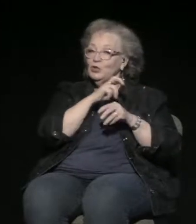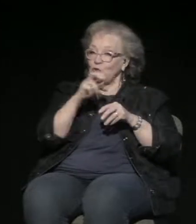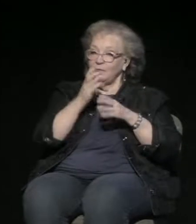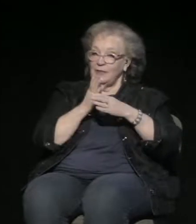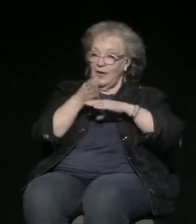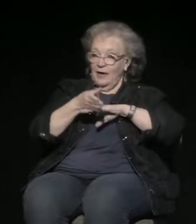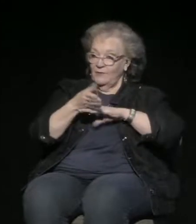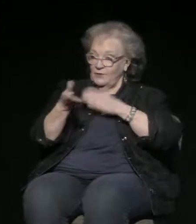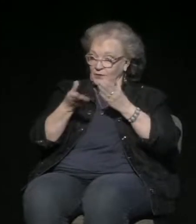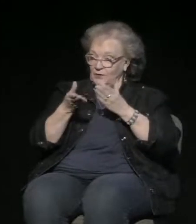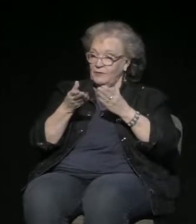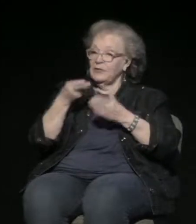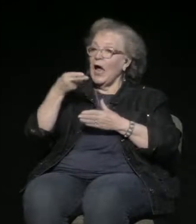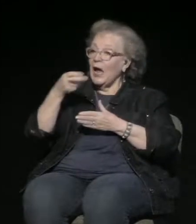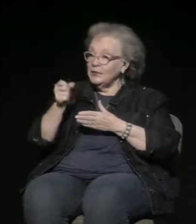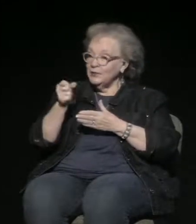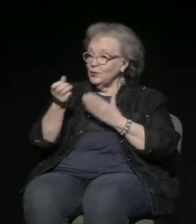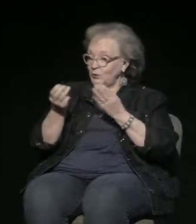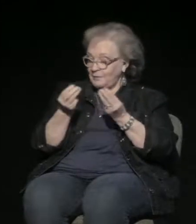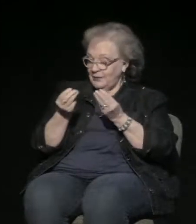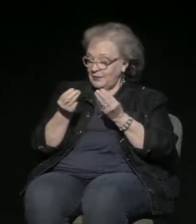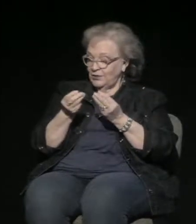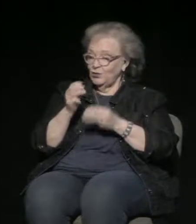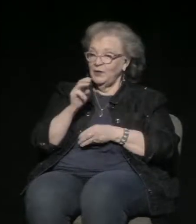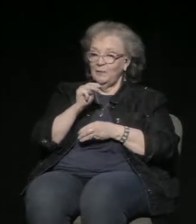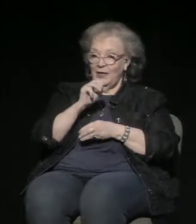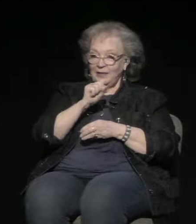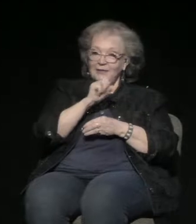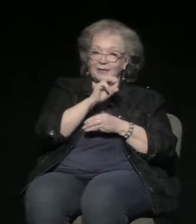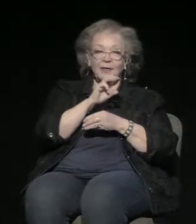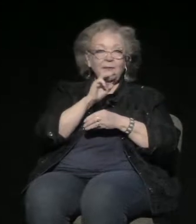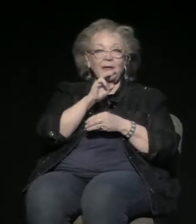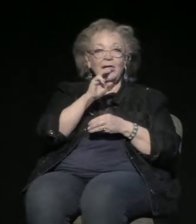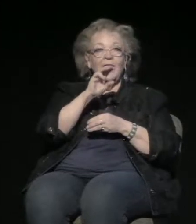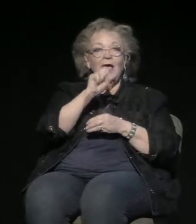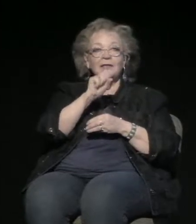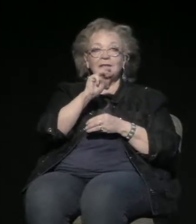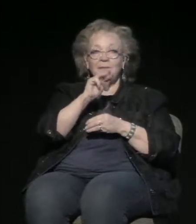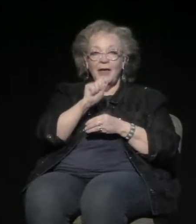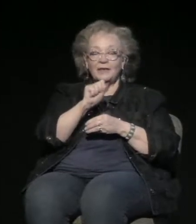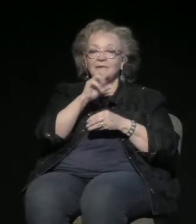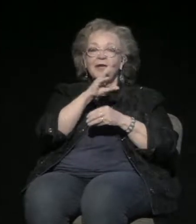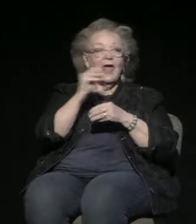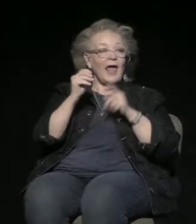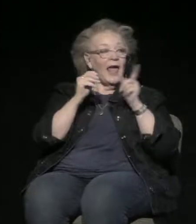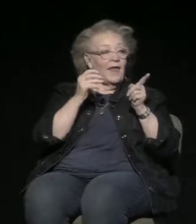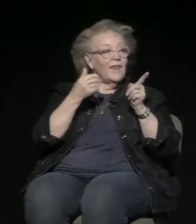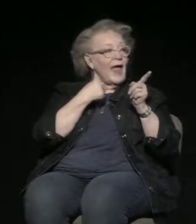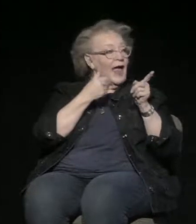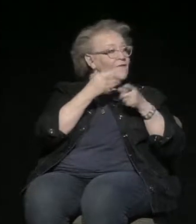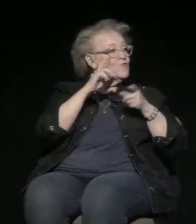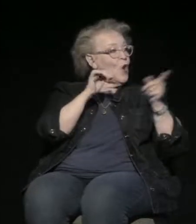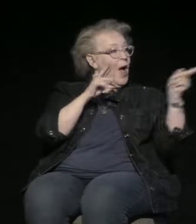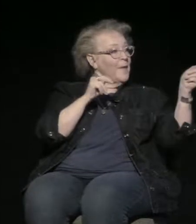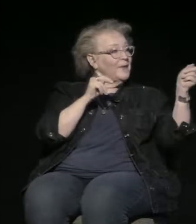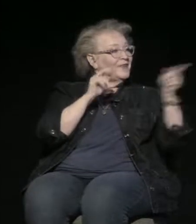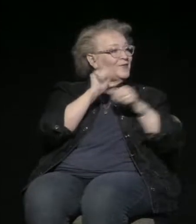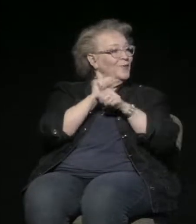service And that's your high school ministry And so Robin heads up our early childhood Would you say thank you to Robin? She works with our babies, yes?